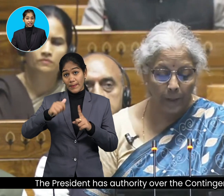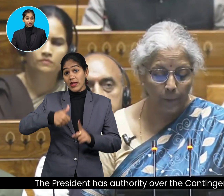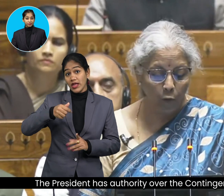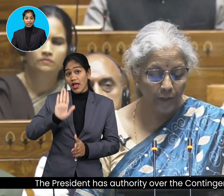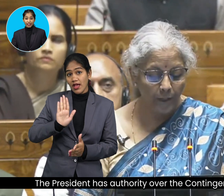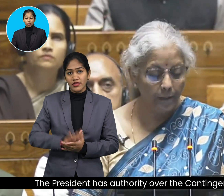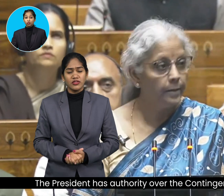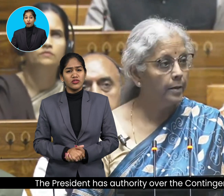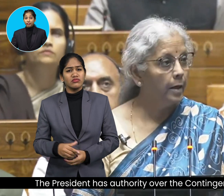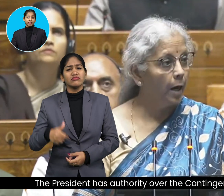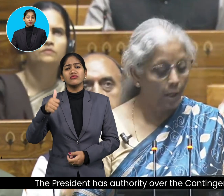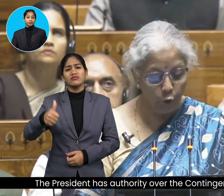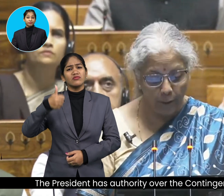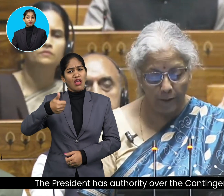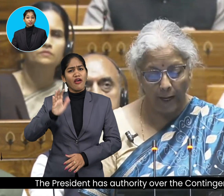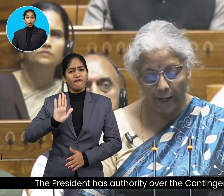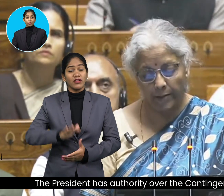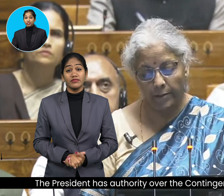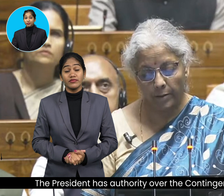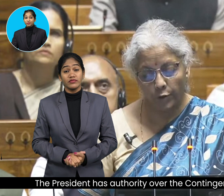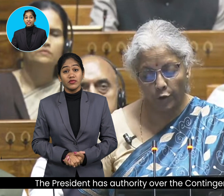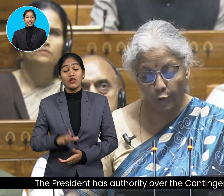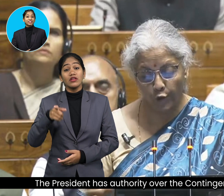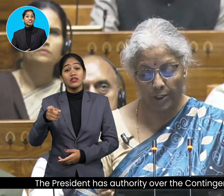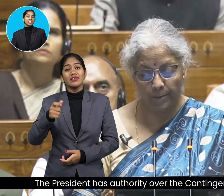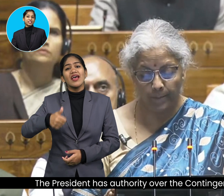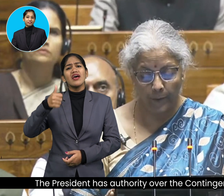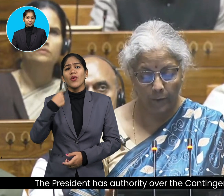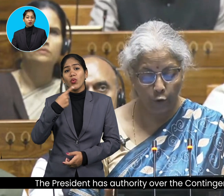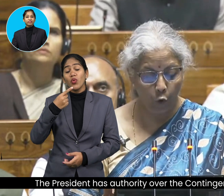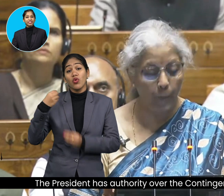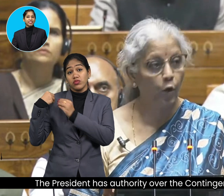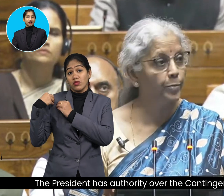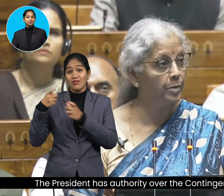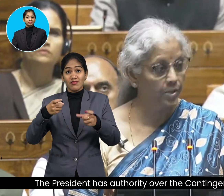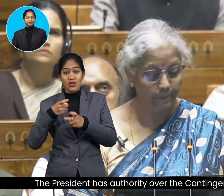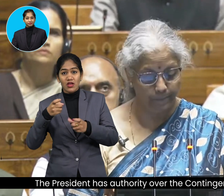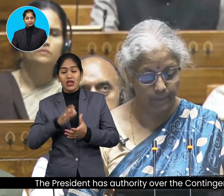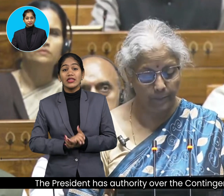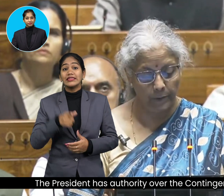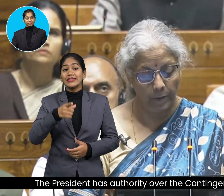The President has authority over the Contingency Fund of India.